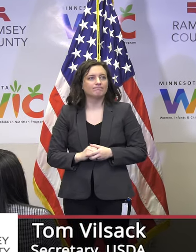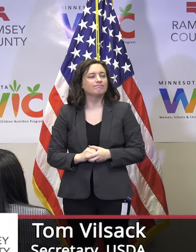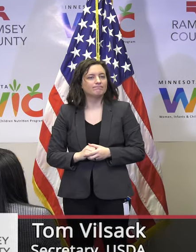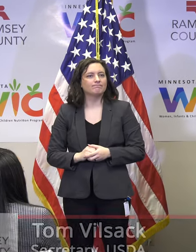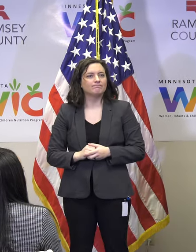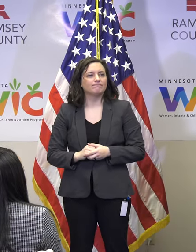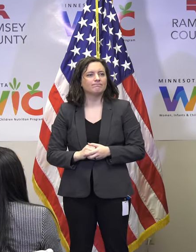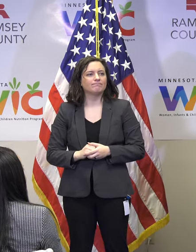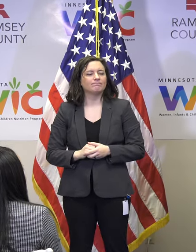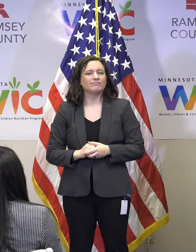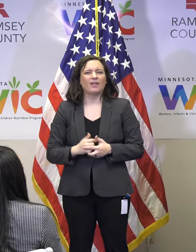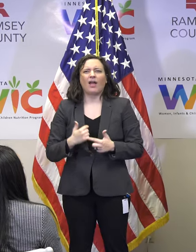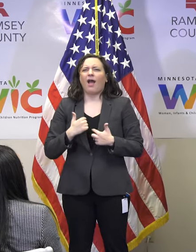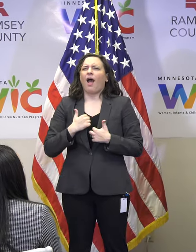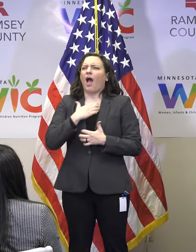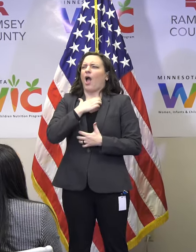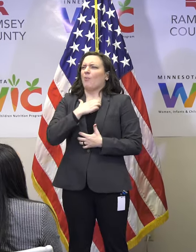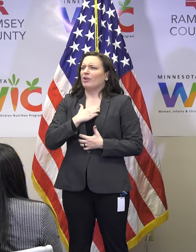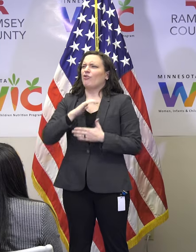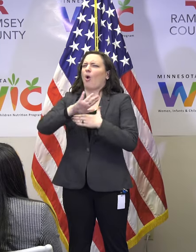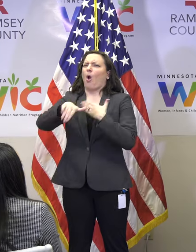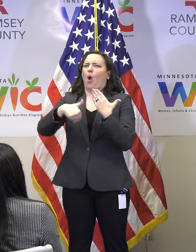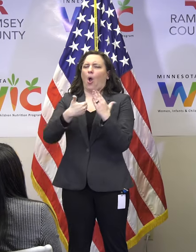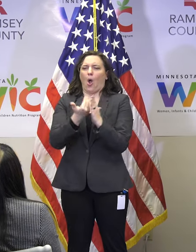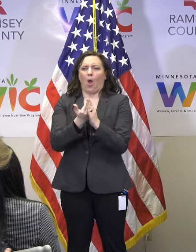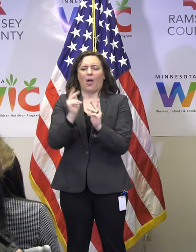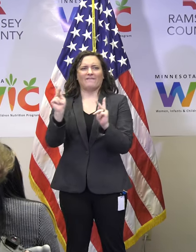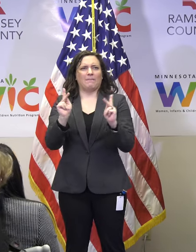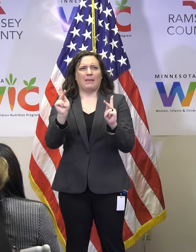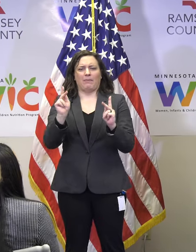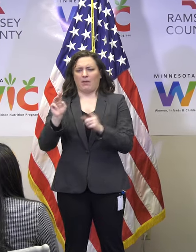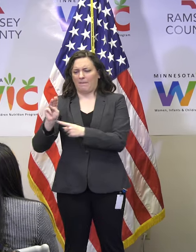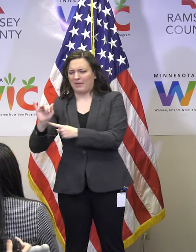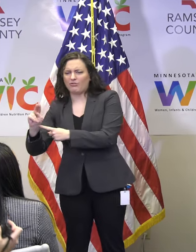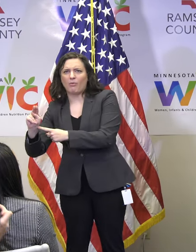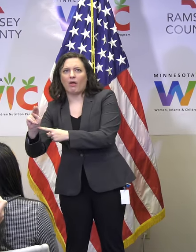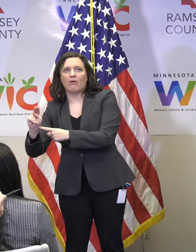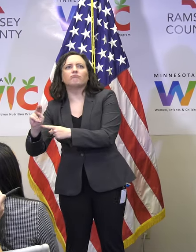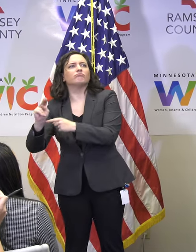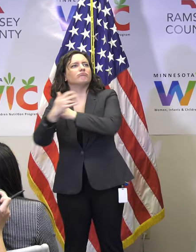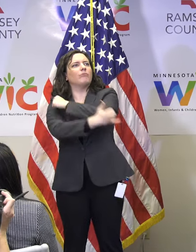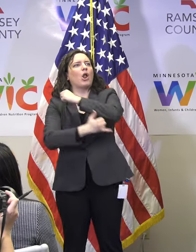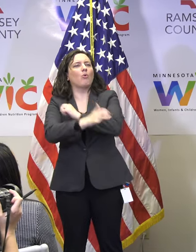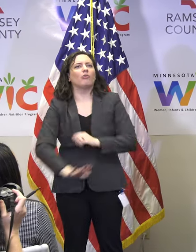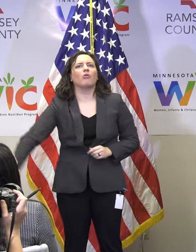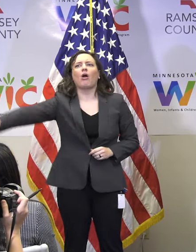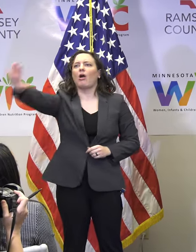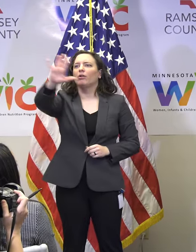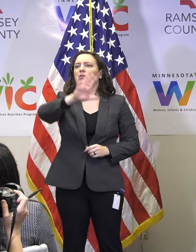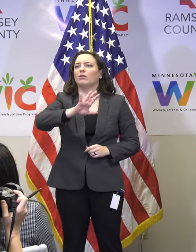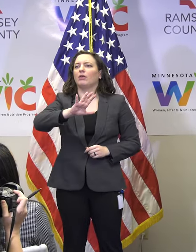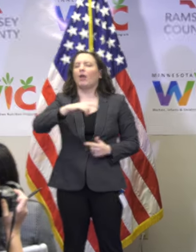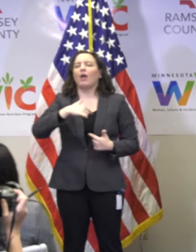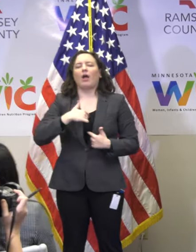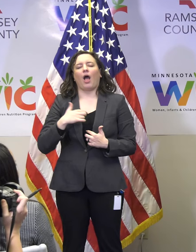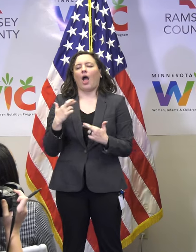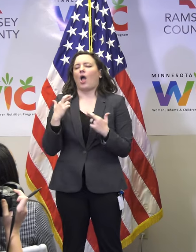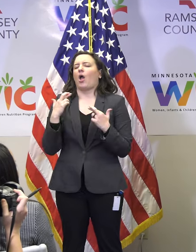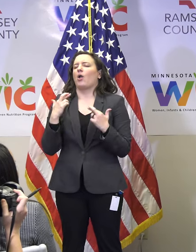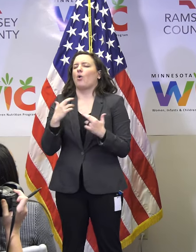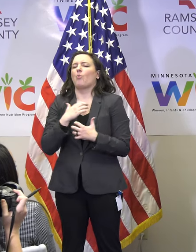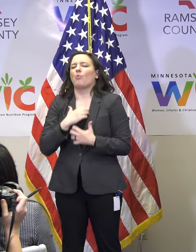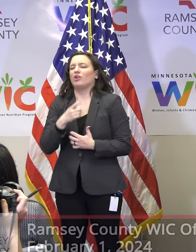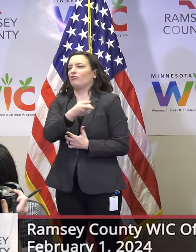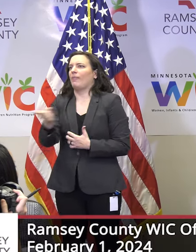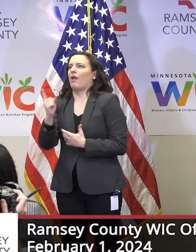the folks in Minnesota, and for that matter, all the folks in the country could have had the experience I have had in the last hour or